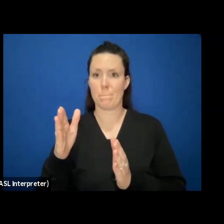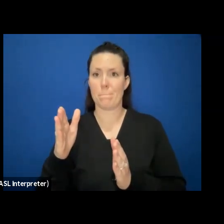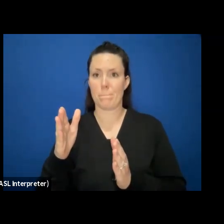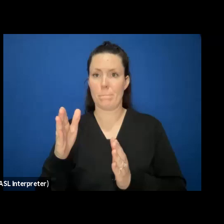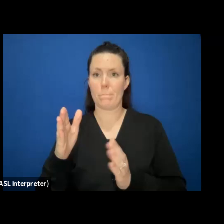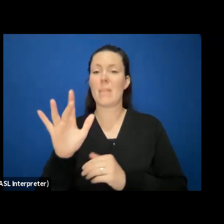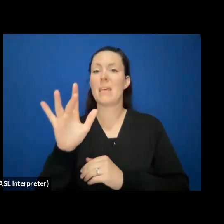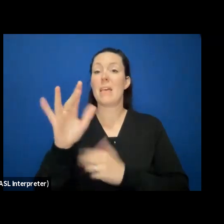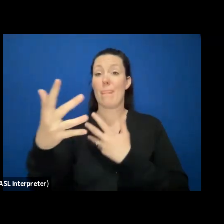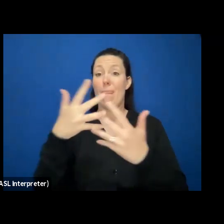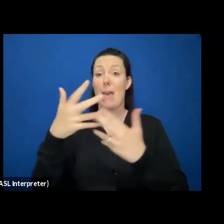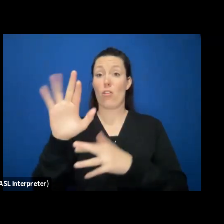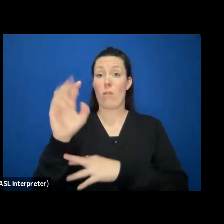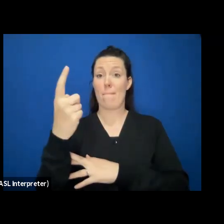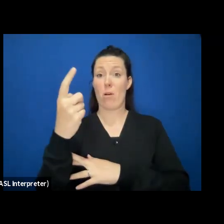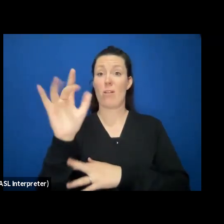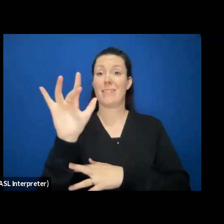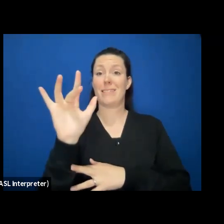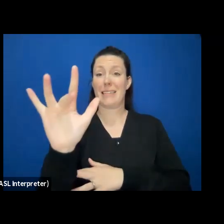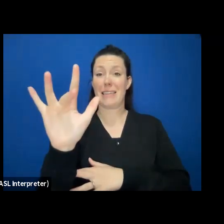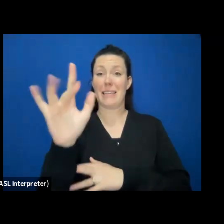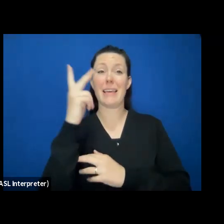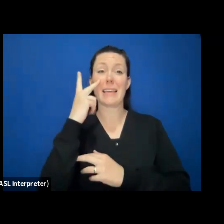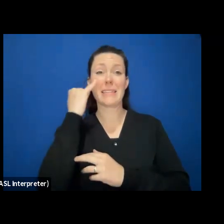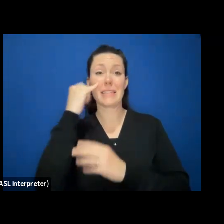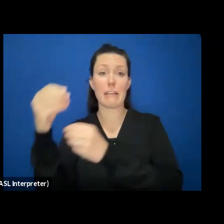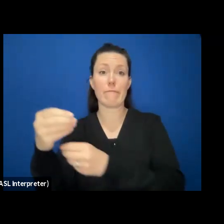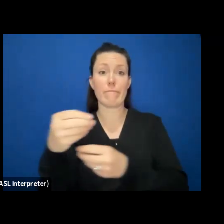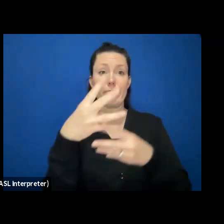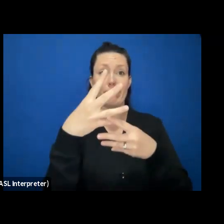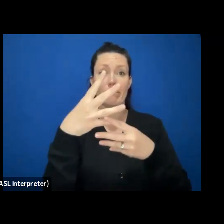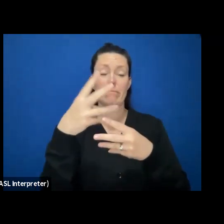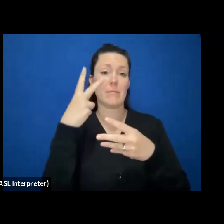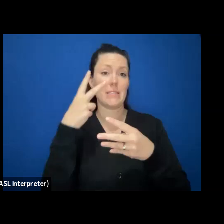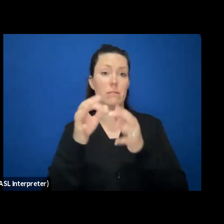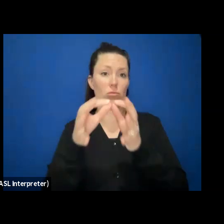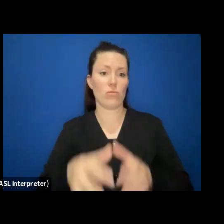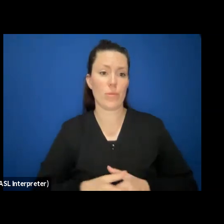And click the two gray boxes and see if that will display the interpreter.